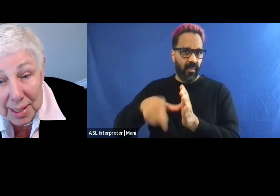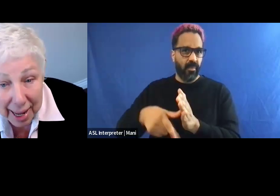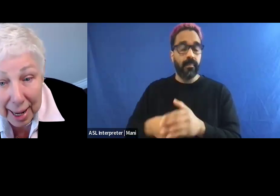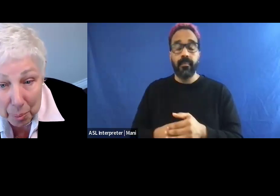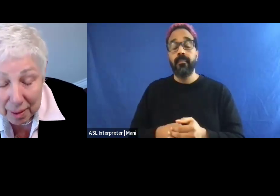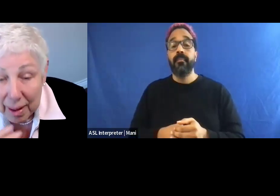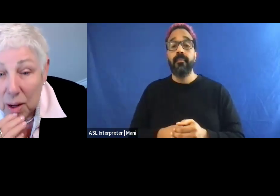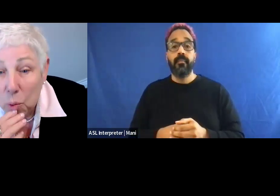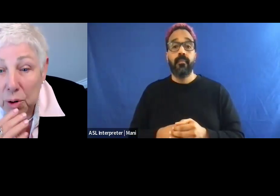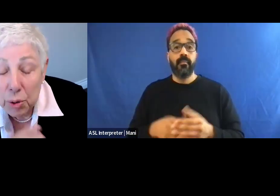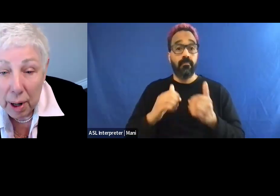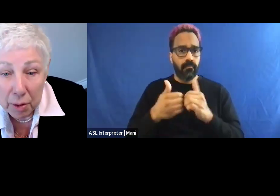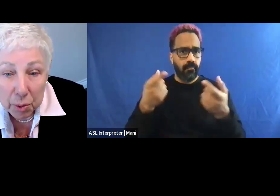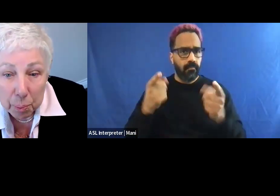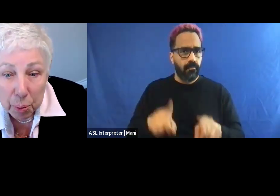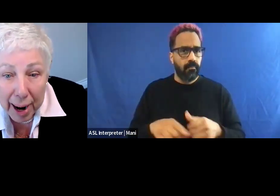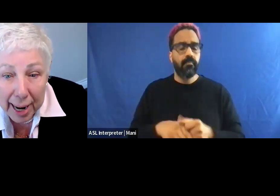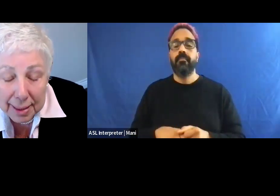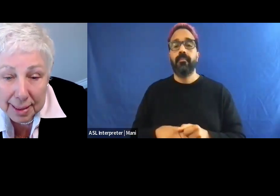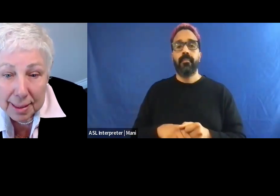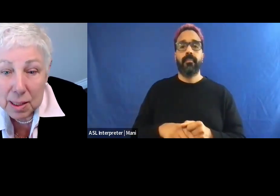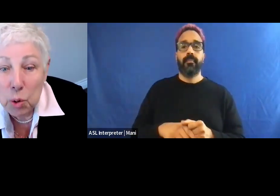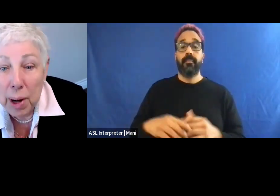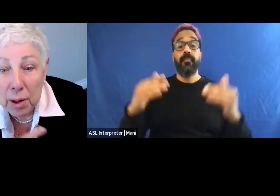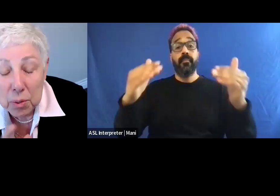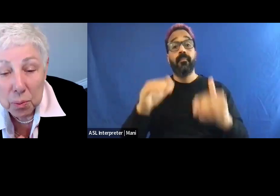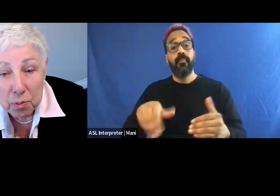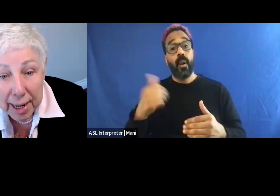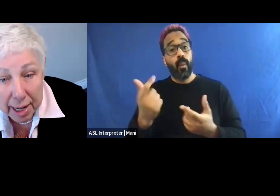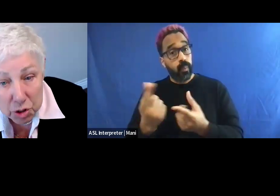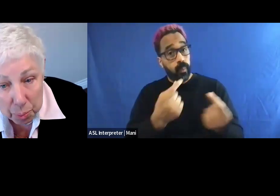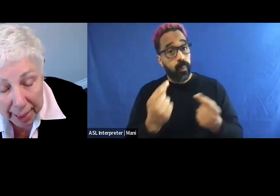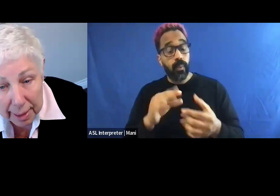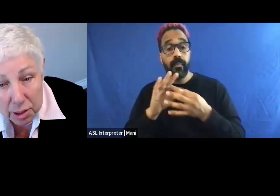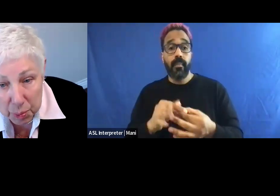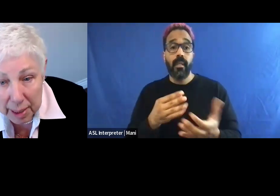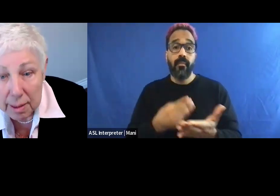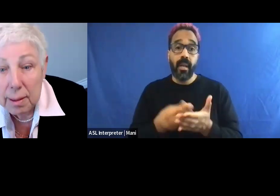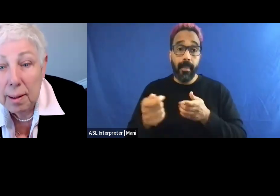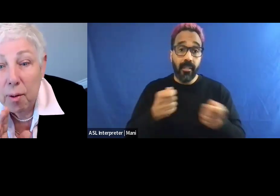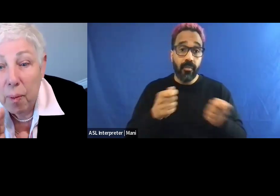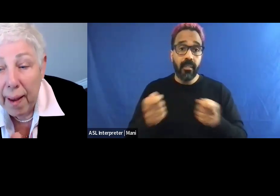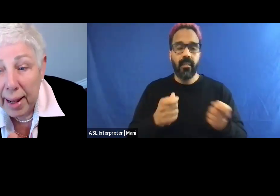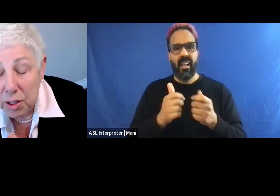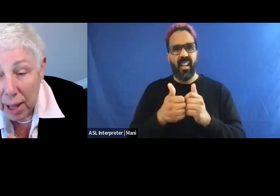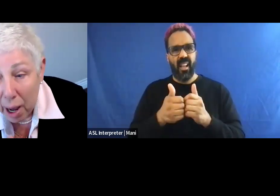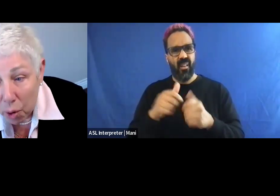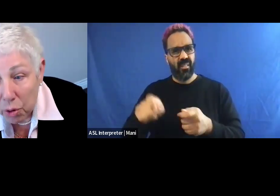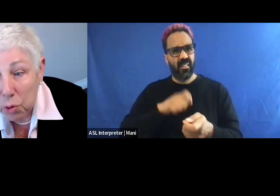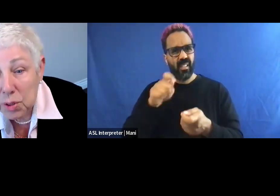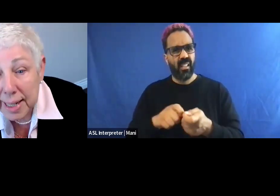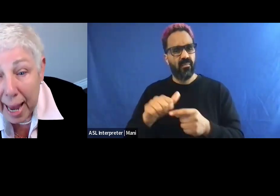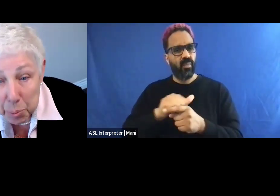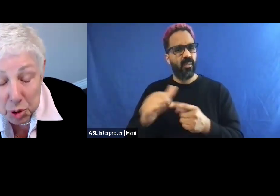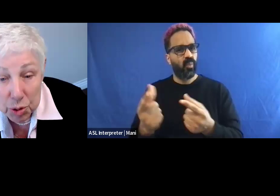how does that happen? What are your other practices around financial management, and how